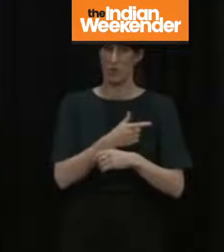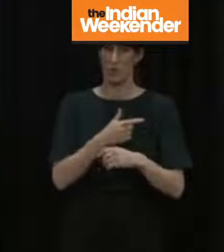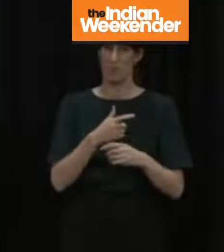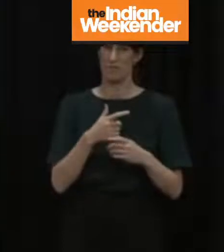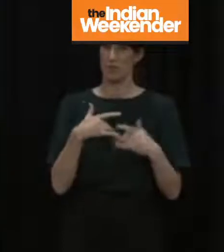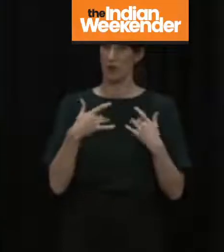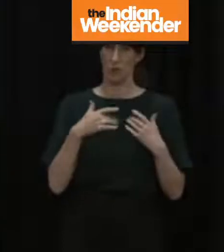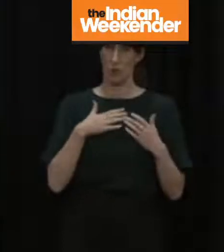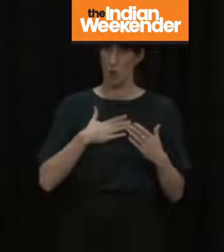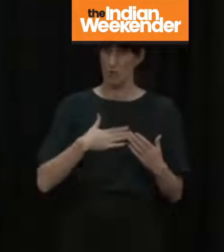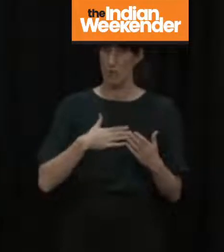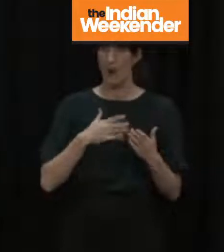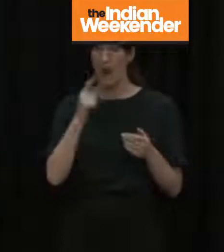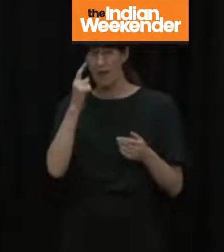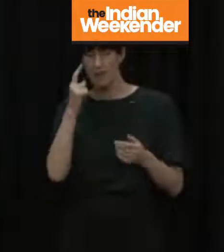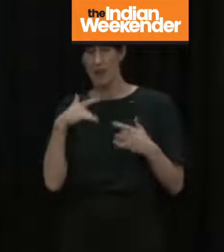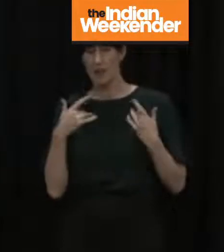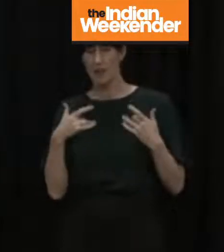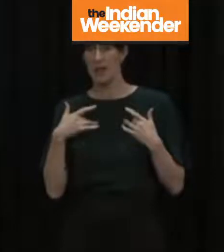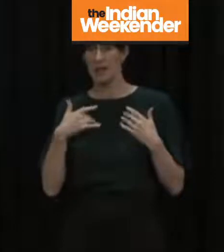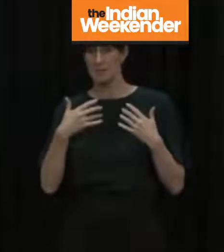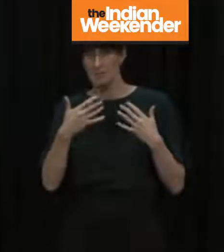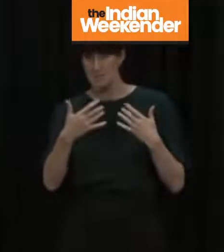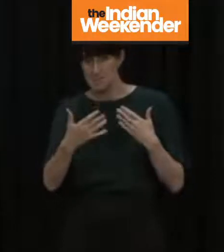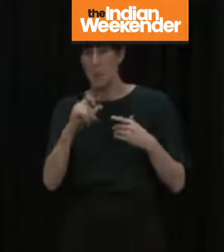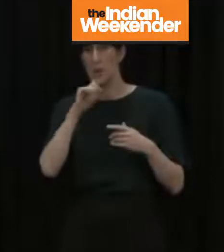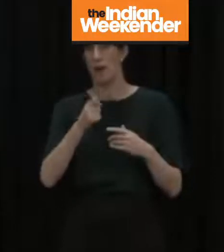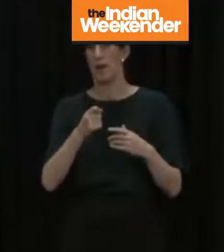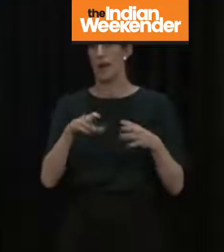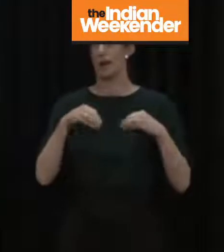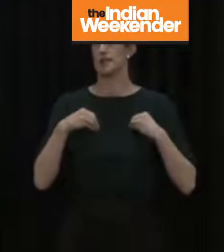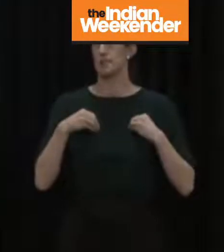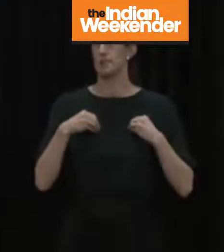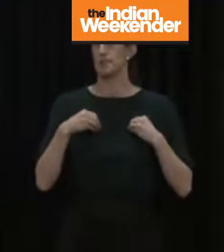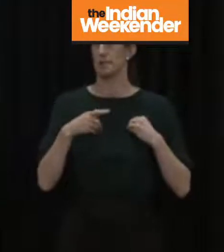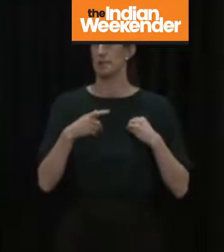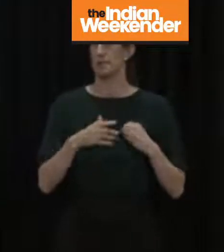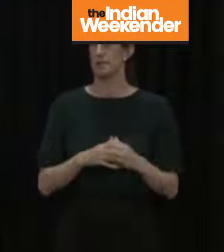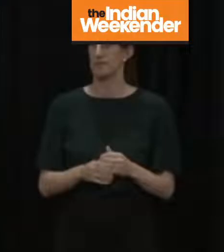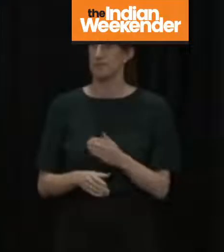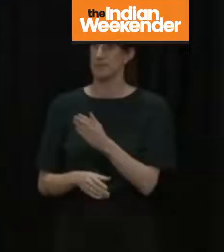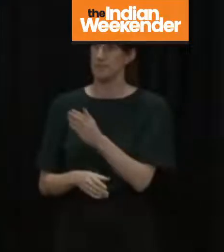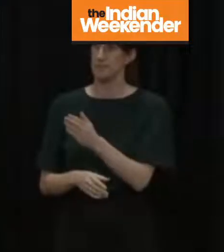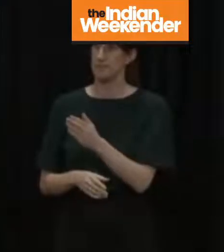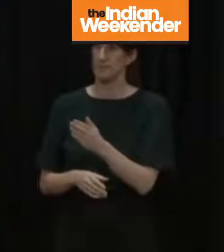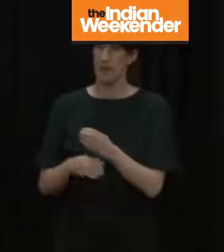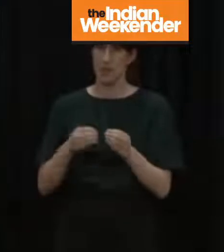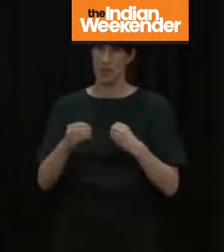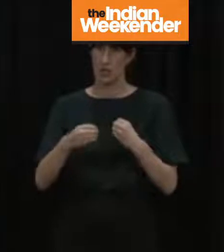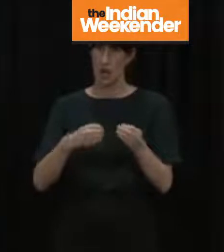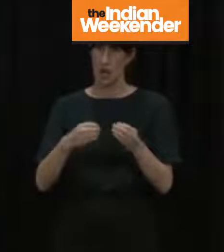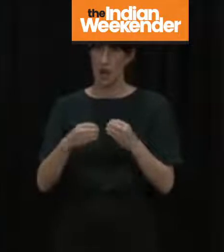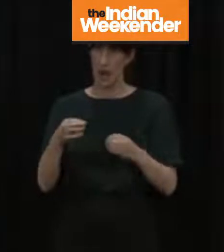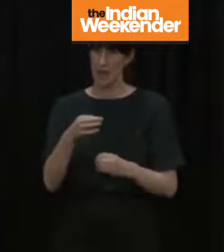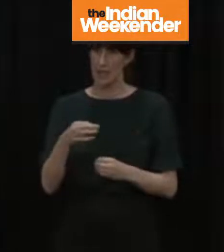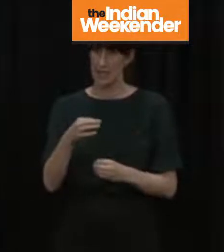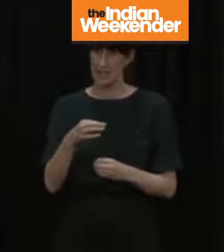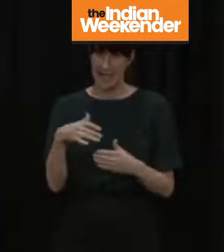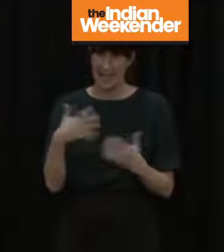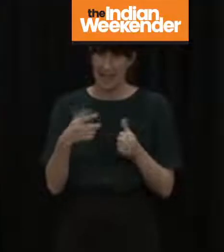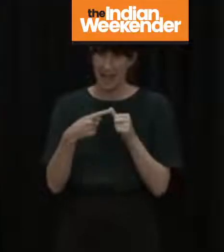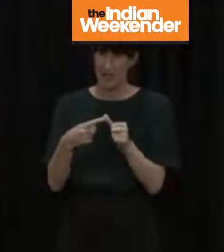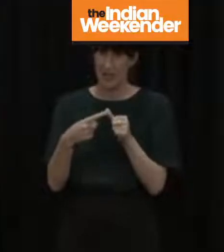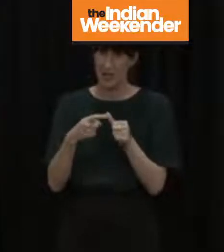to similarly high levels with the police. Are we sending the assistance to the Solomon Islands? I don't have any